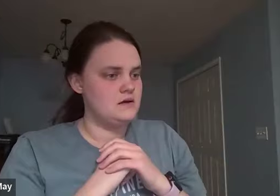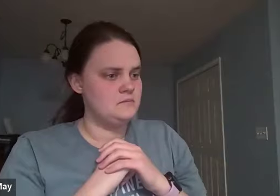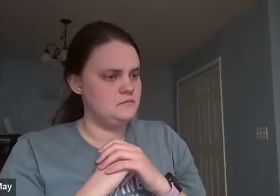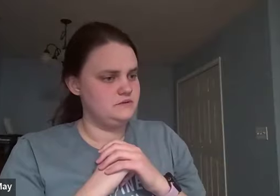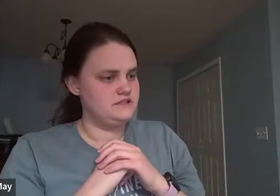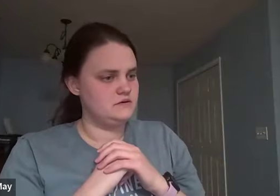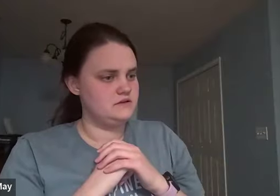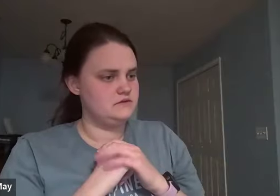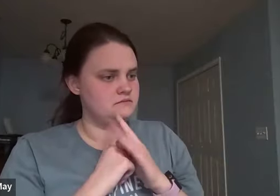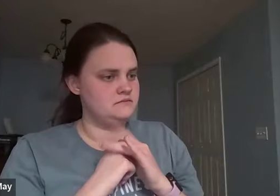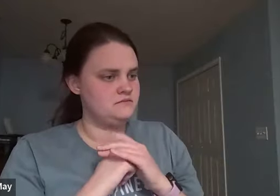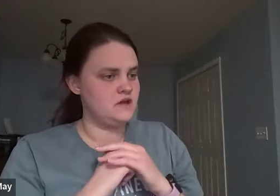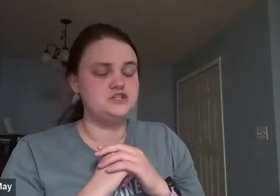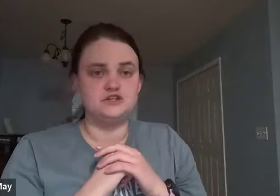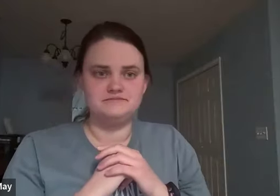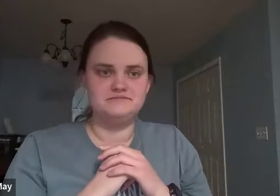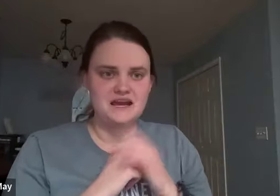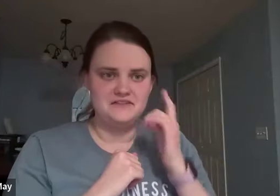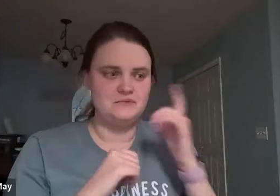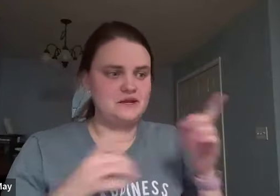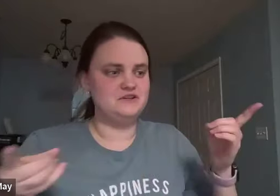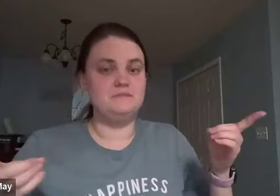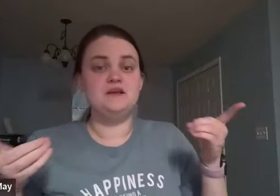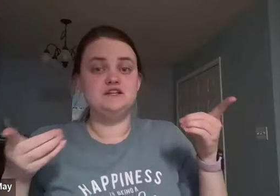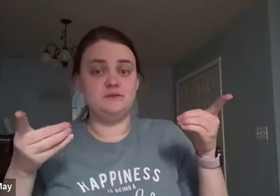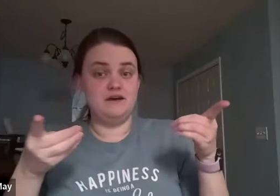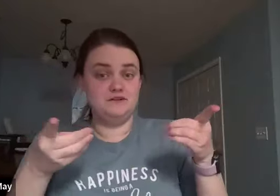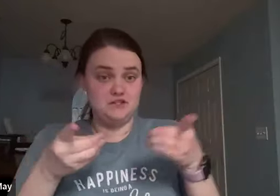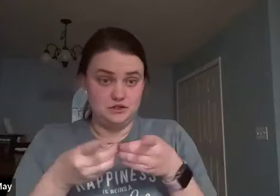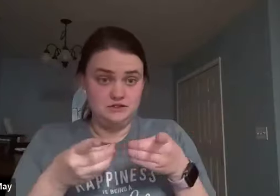Where did we start with? Dessert. I had to think for a minute. Sorry. So we have dessert.